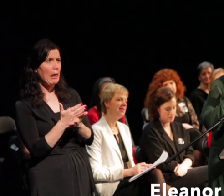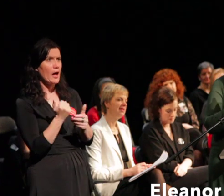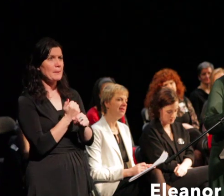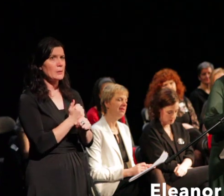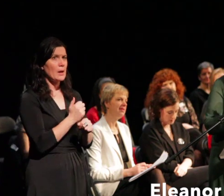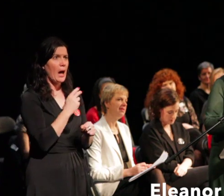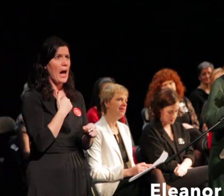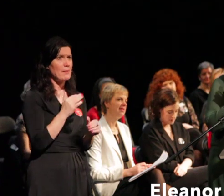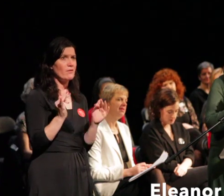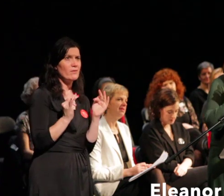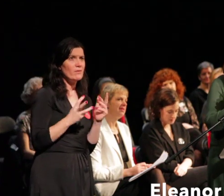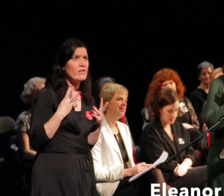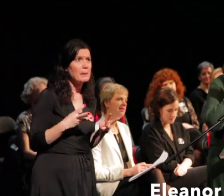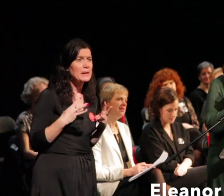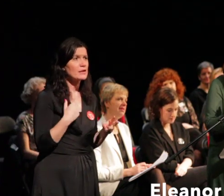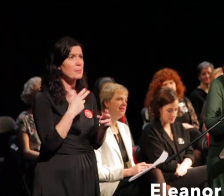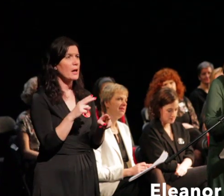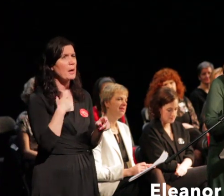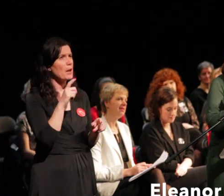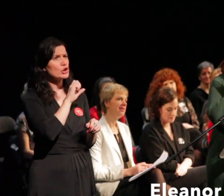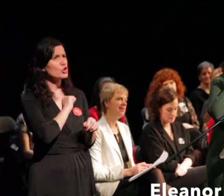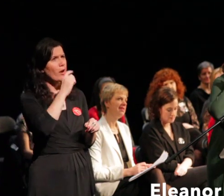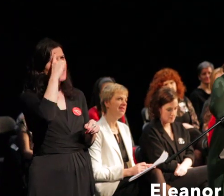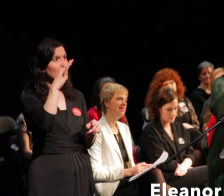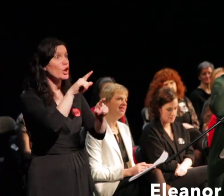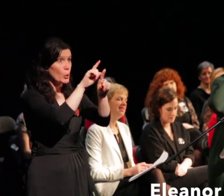Saying they were feminists because they didn't know the theory.